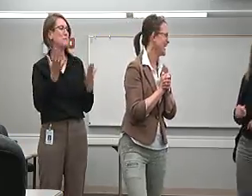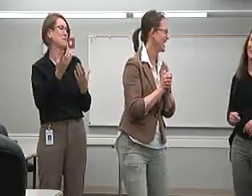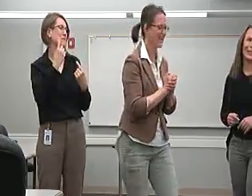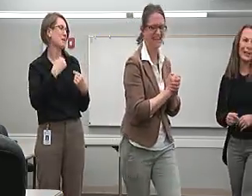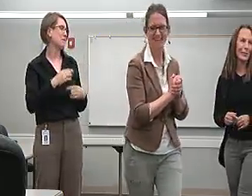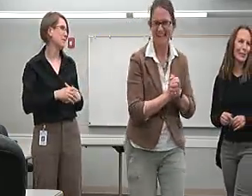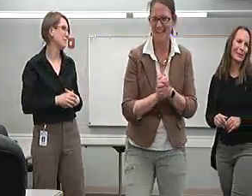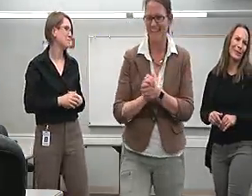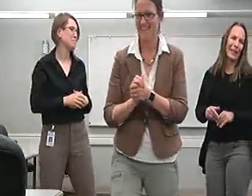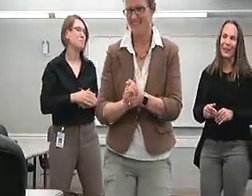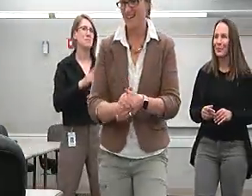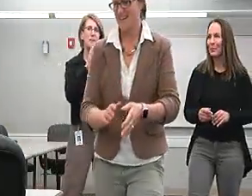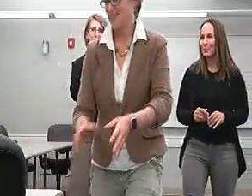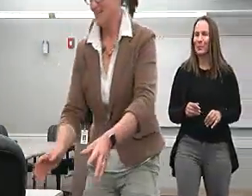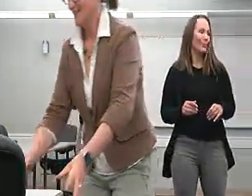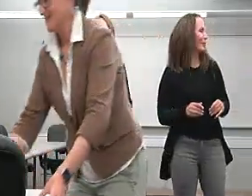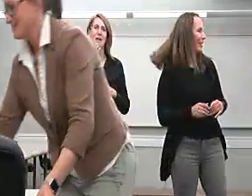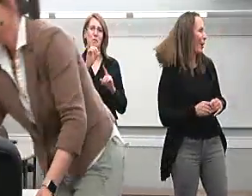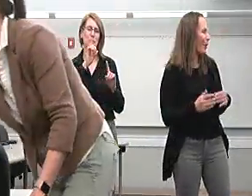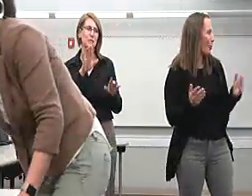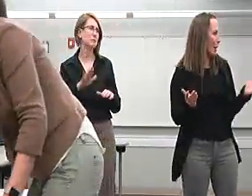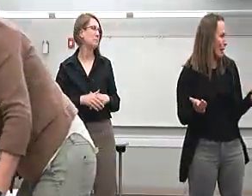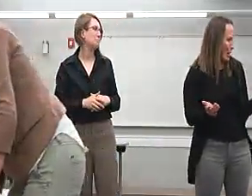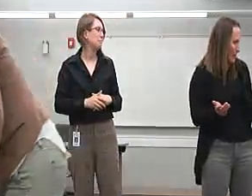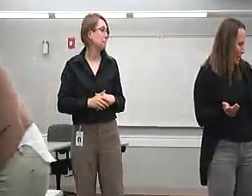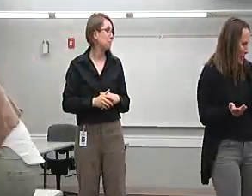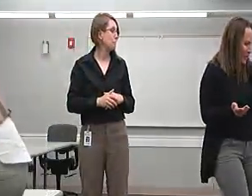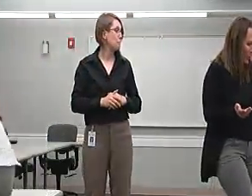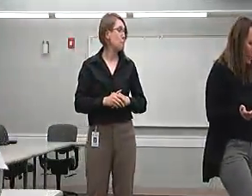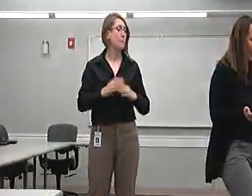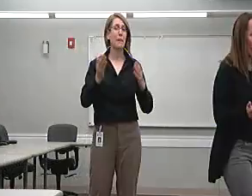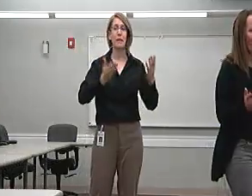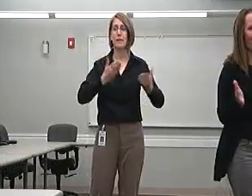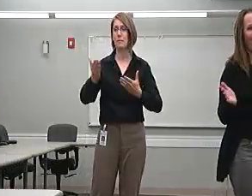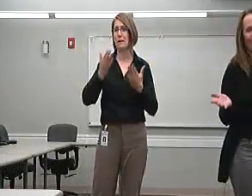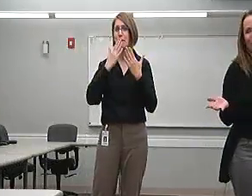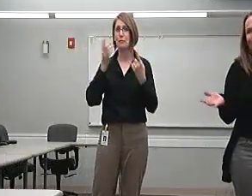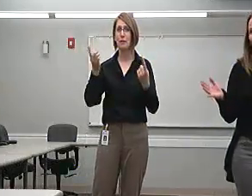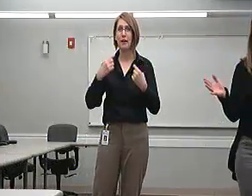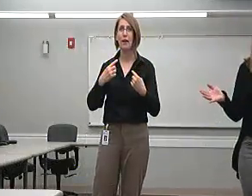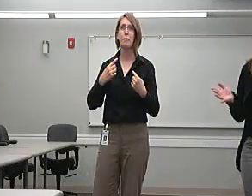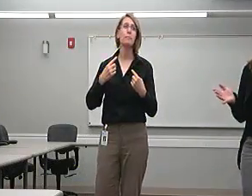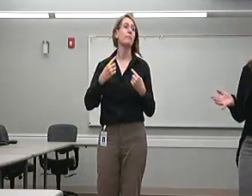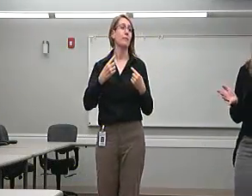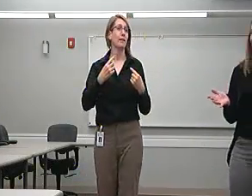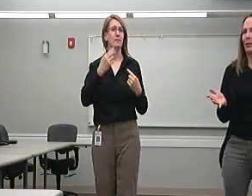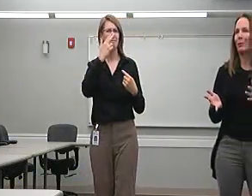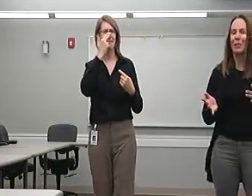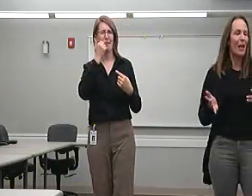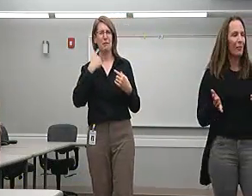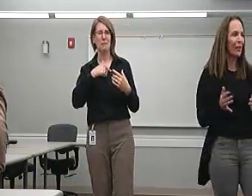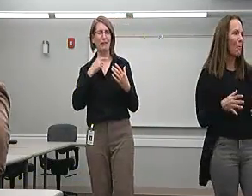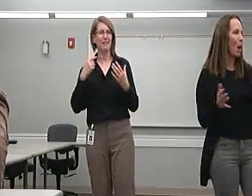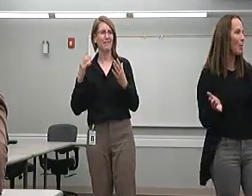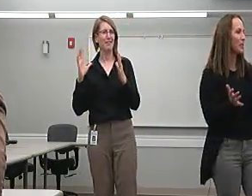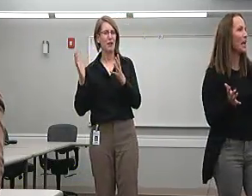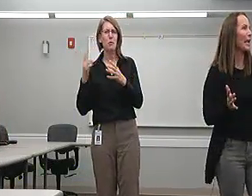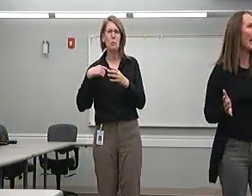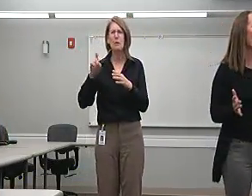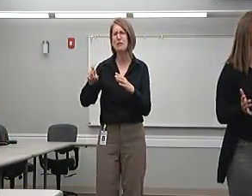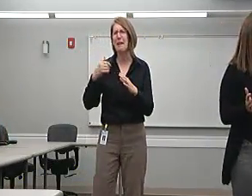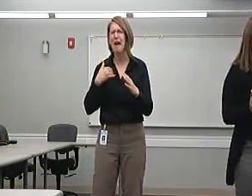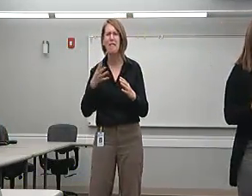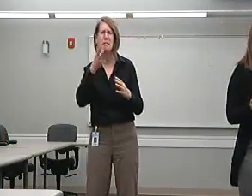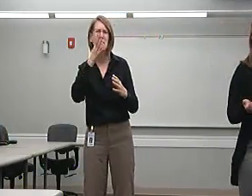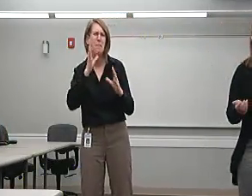absolutely. Well, welcome, and thanks for coming. It was kind of funny, we were talking like, we should have like a mom's night out. And I'm like, I don't